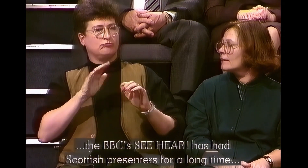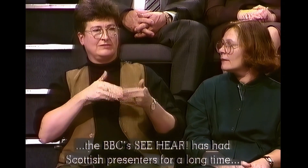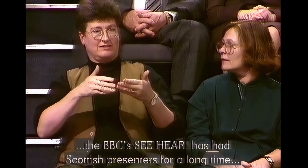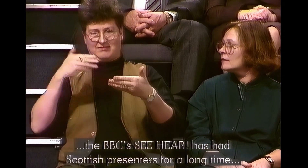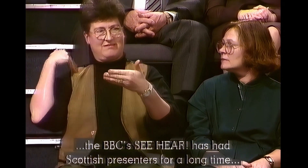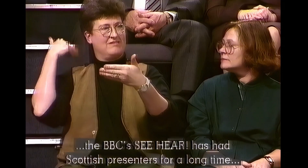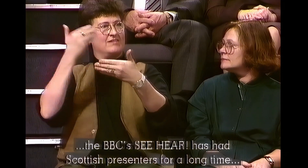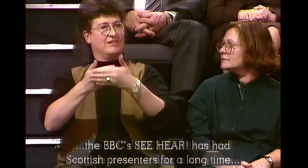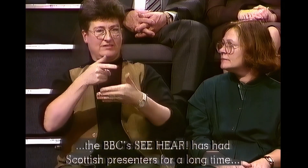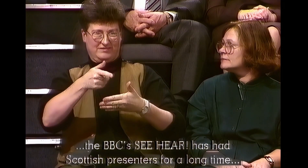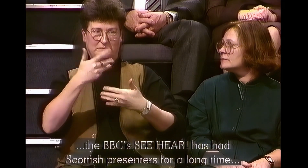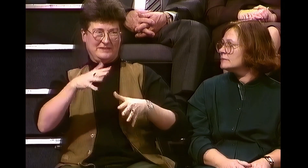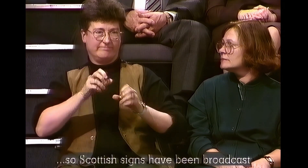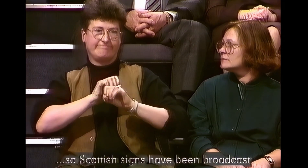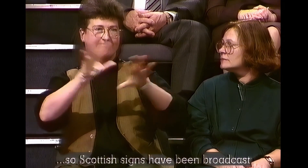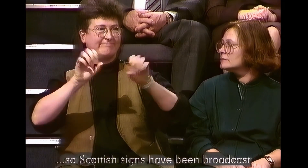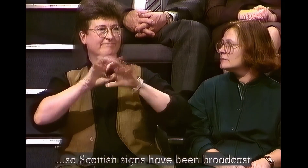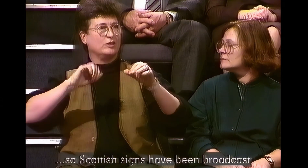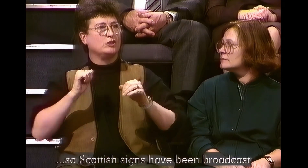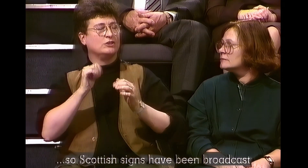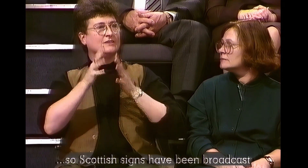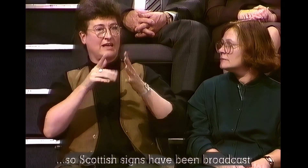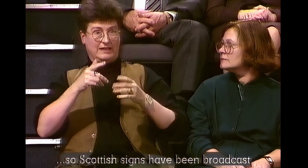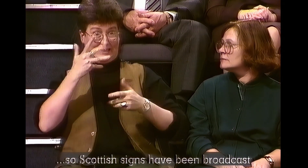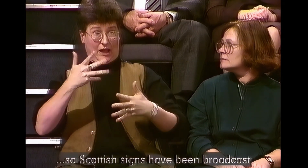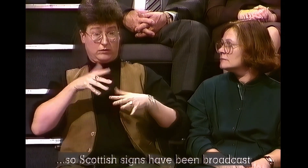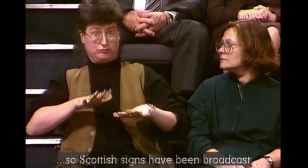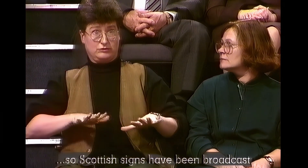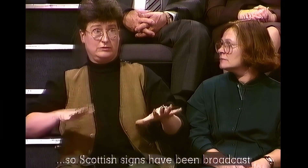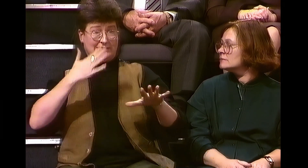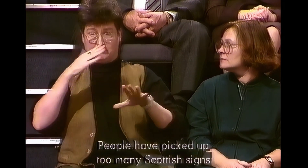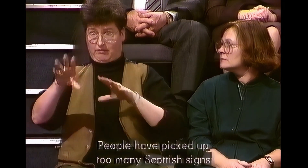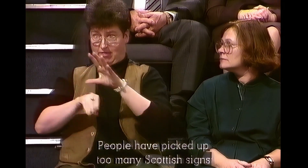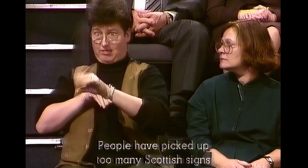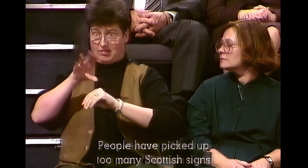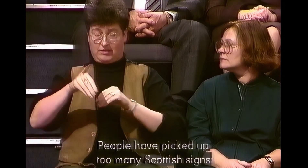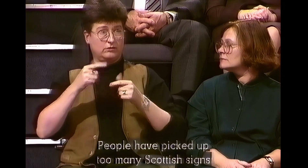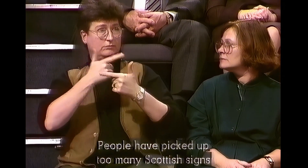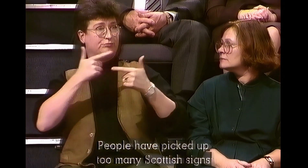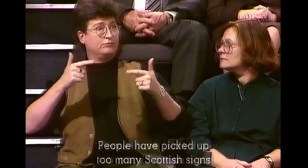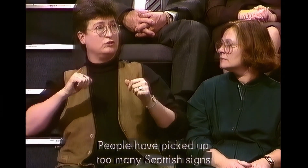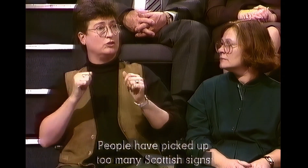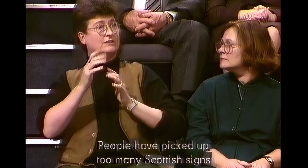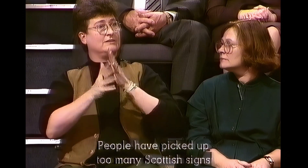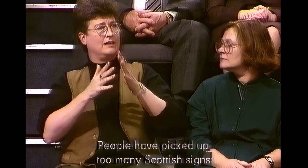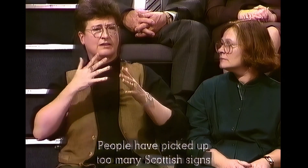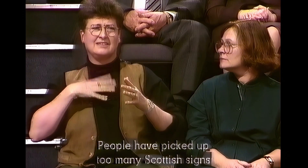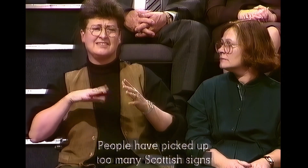Scottish presenters for a long time, and so Scottish signs have been broadcast. Now British people have been picking up too many Scottish signs.